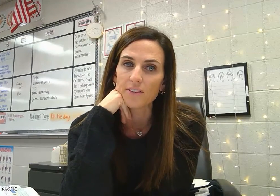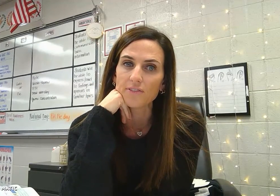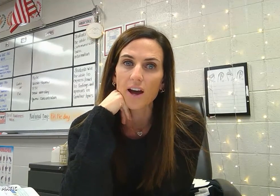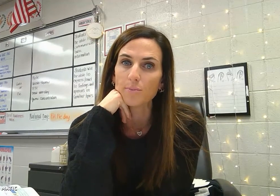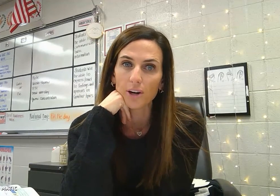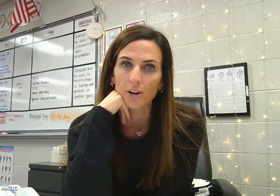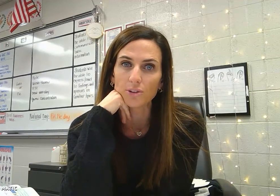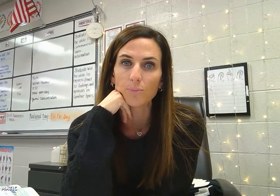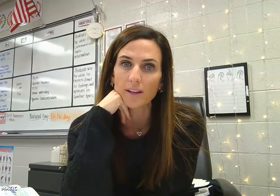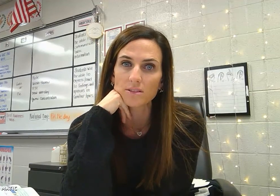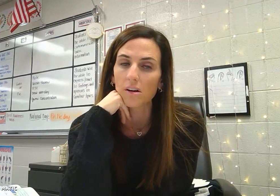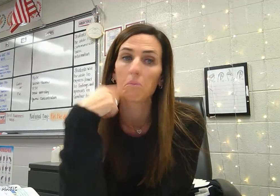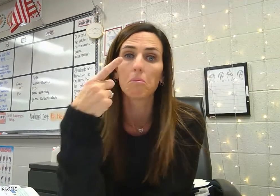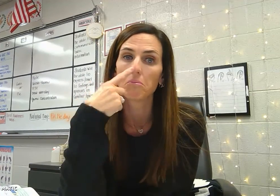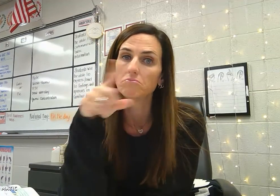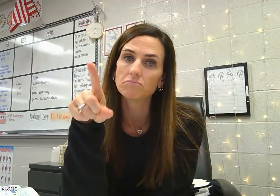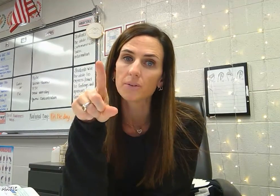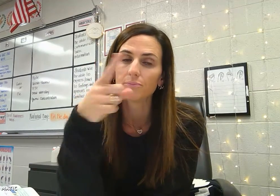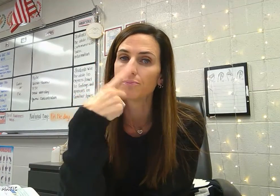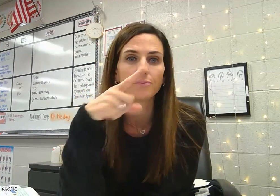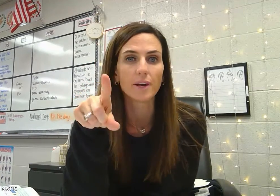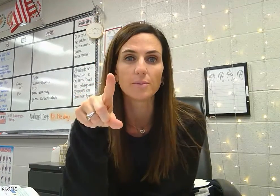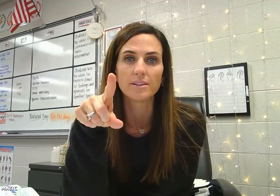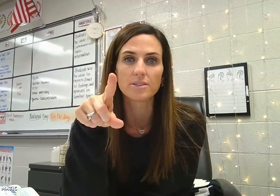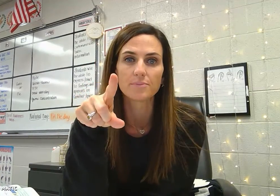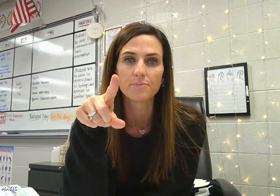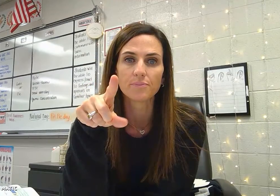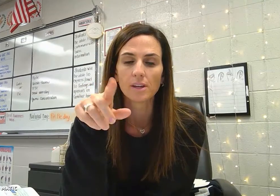if I borrow your pencil? No, I don't mind.